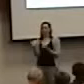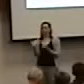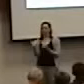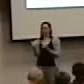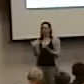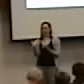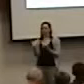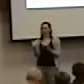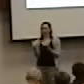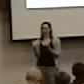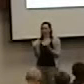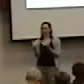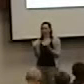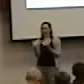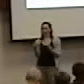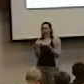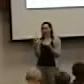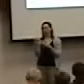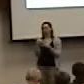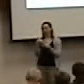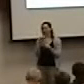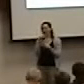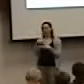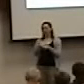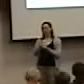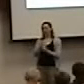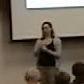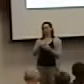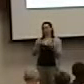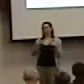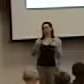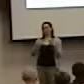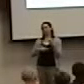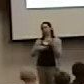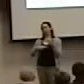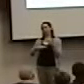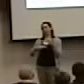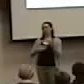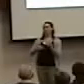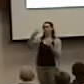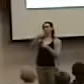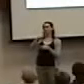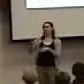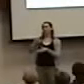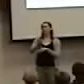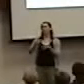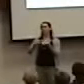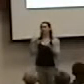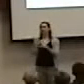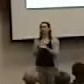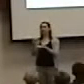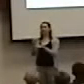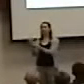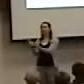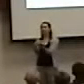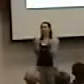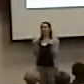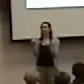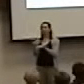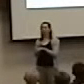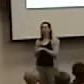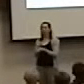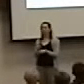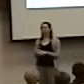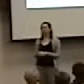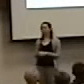me in a higher position than you, but we have a function. So this no-name leader, and by the way, you'll never